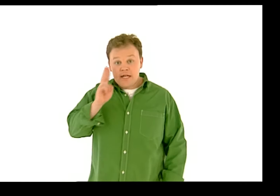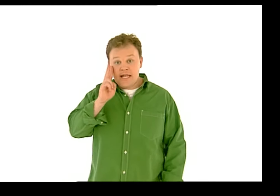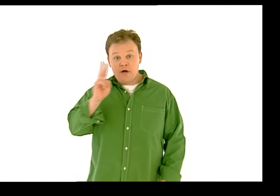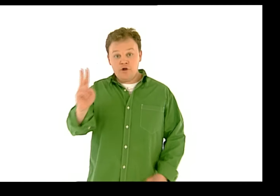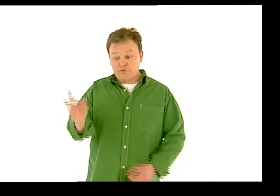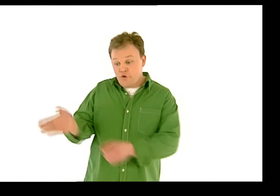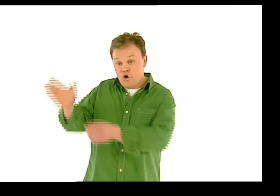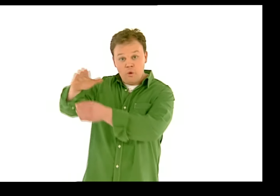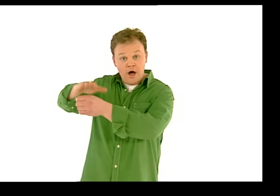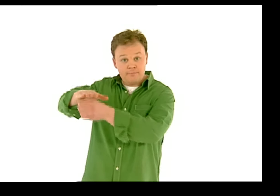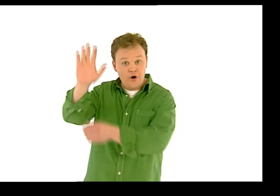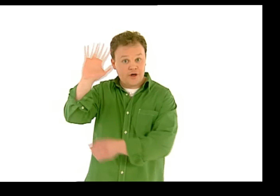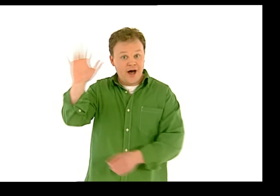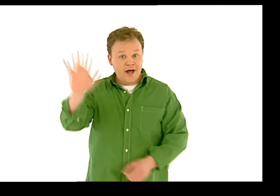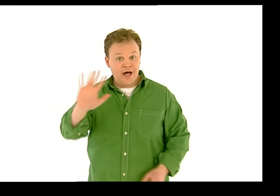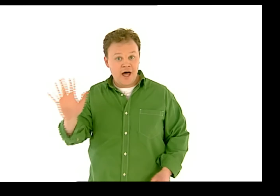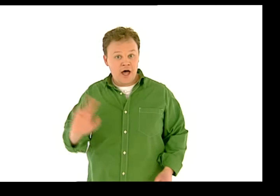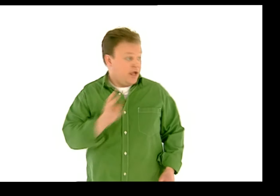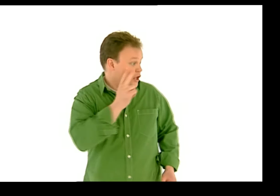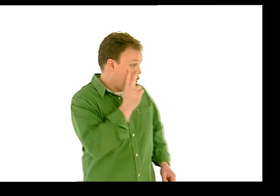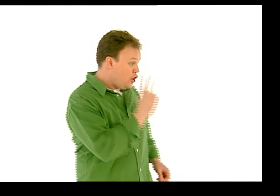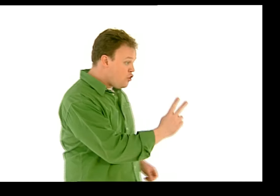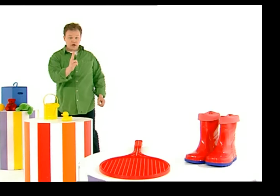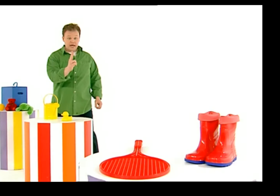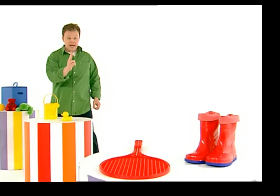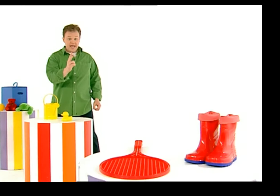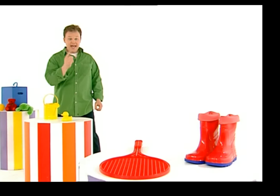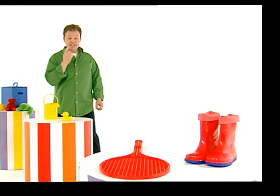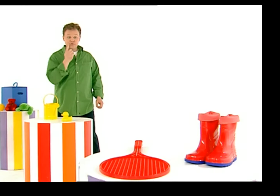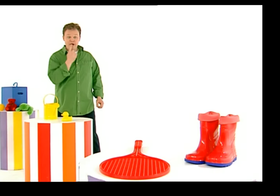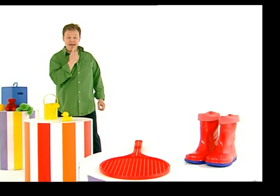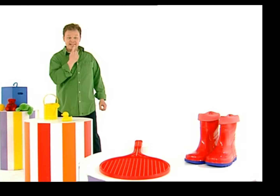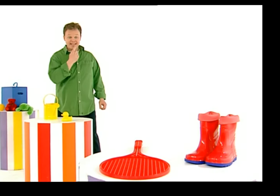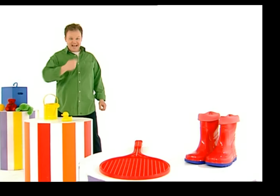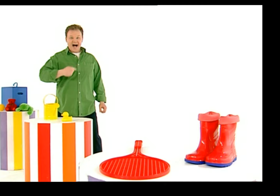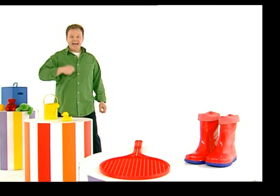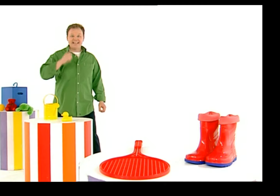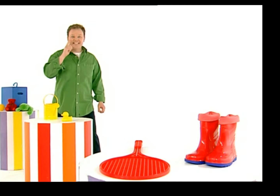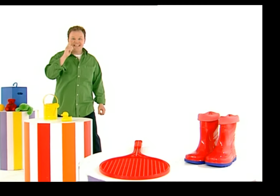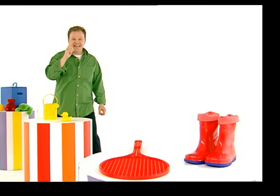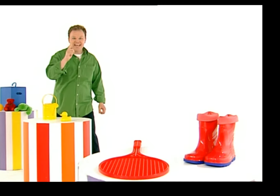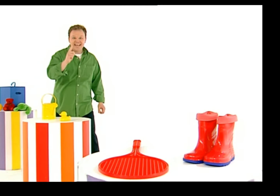Now look for one more colour. Look, it's red, I can see.